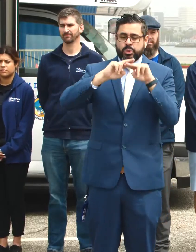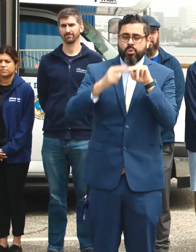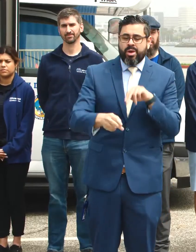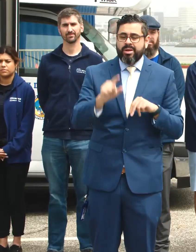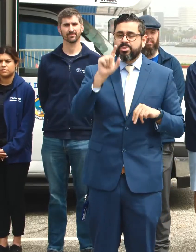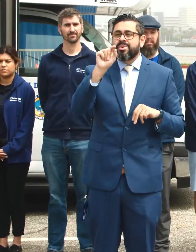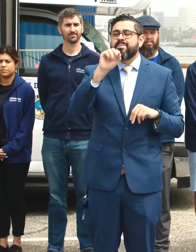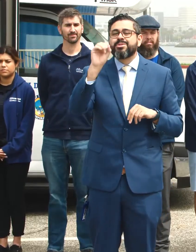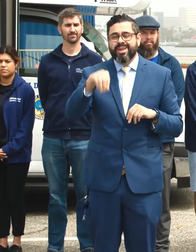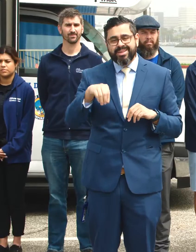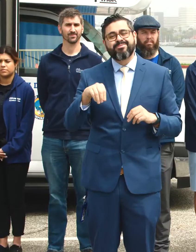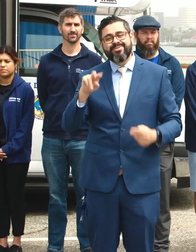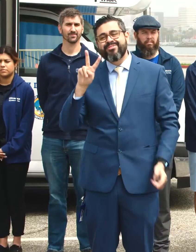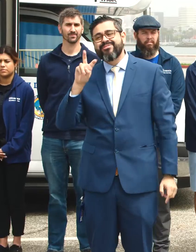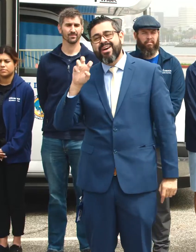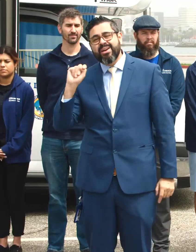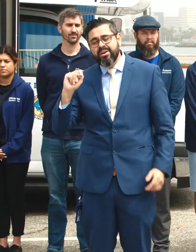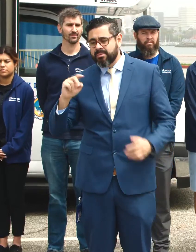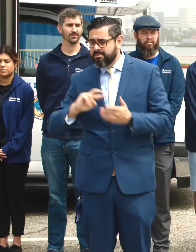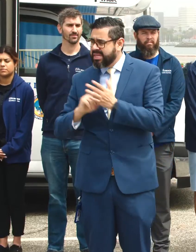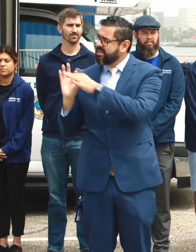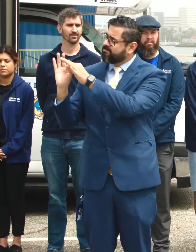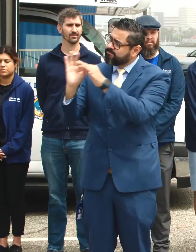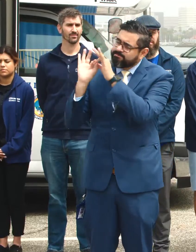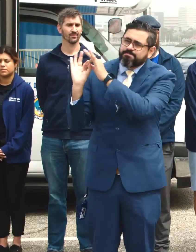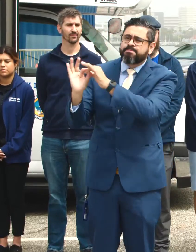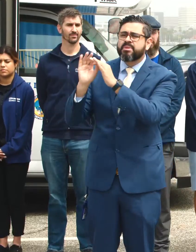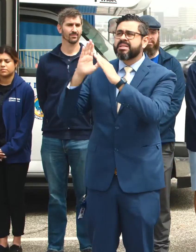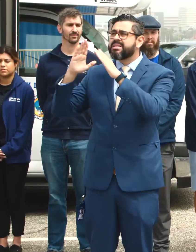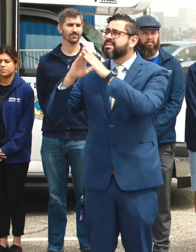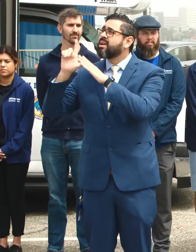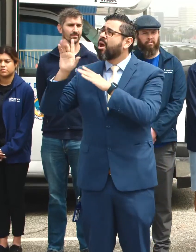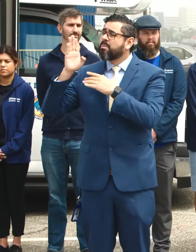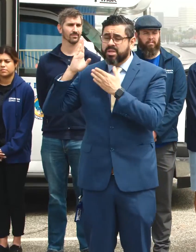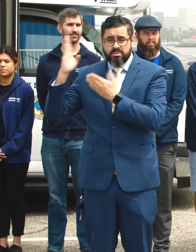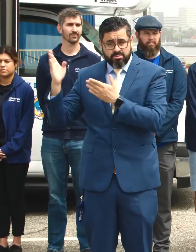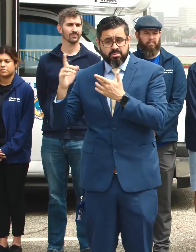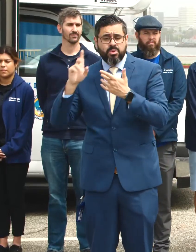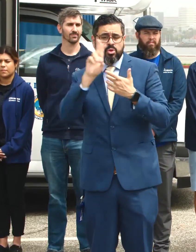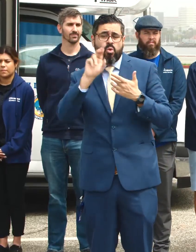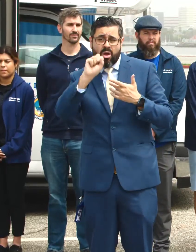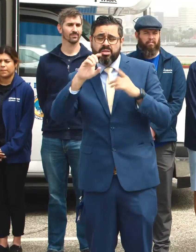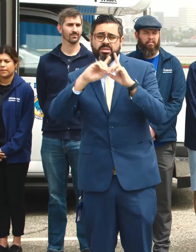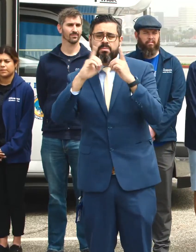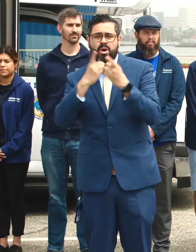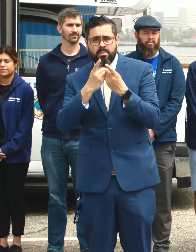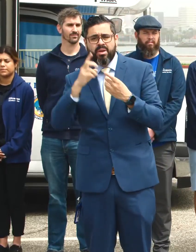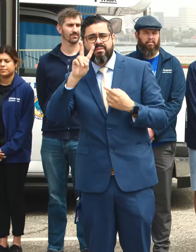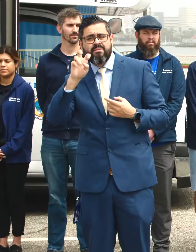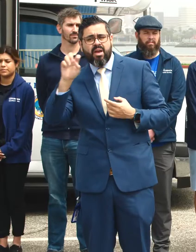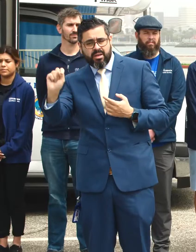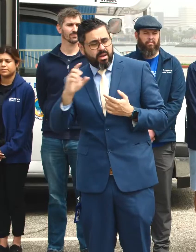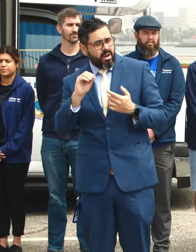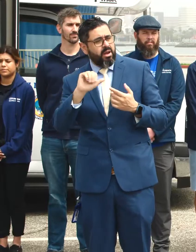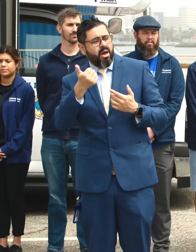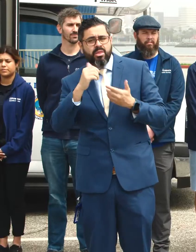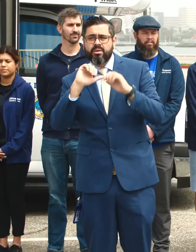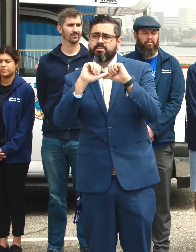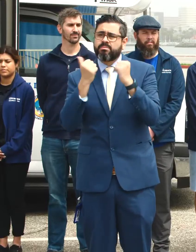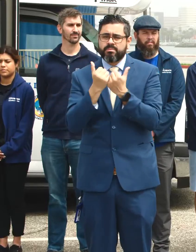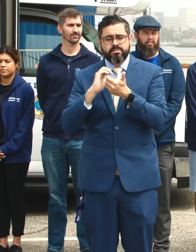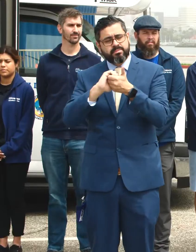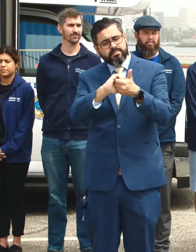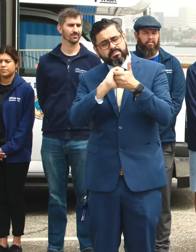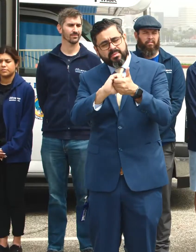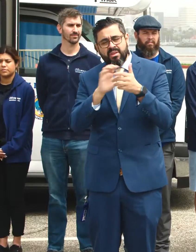experiencing homelessness, a result of concerted coordination between the City of Long Beach, the U.S. Department of Veterans Affairs, and other partnering